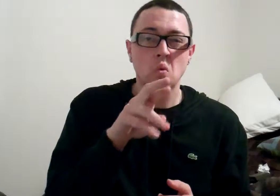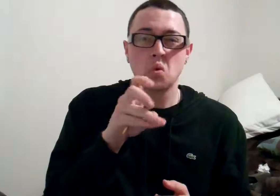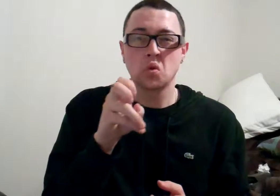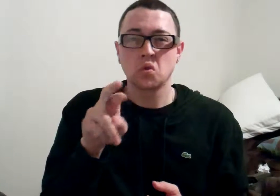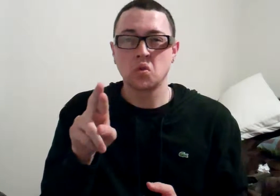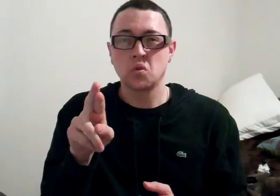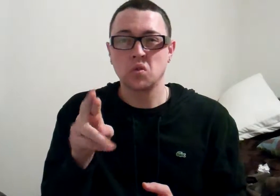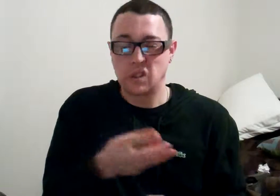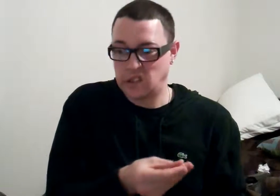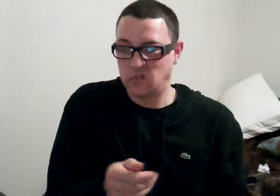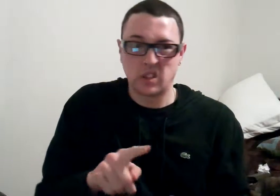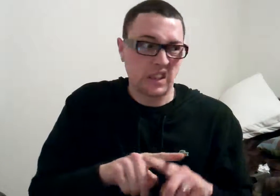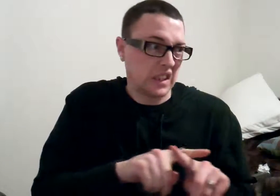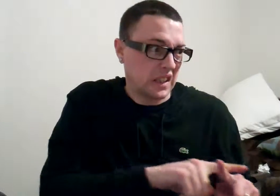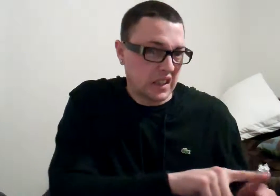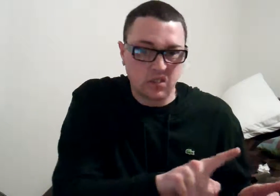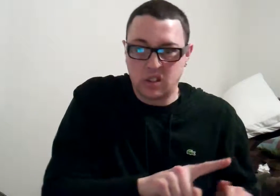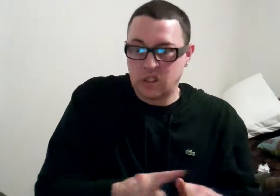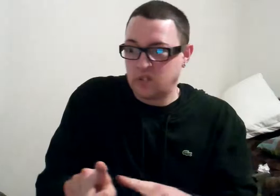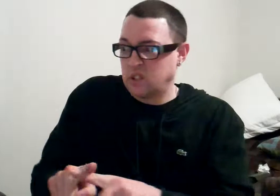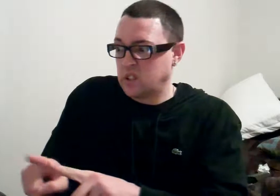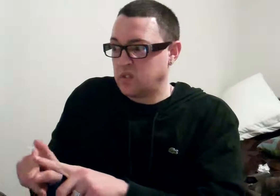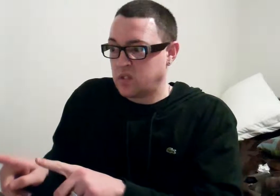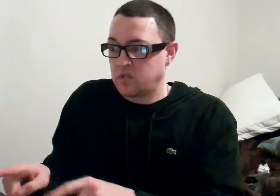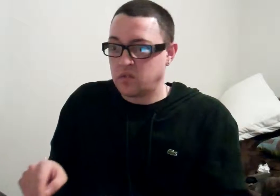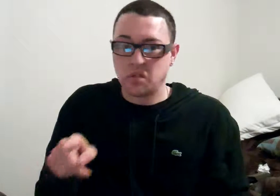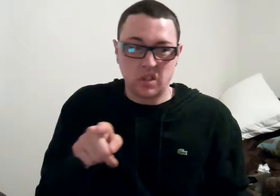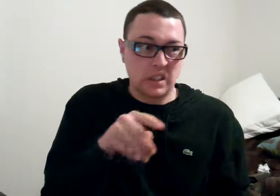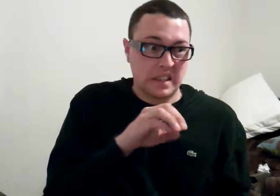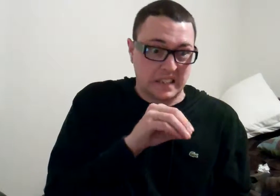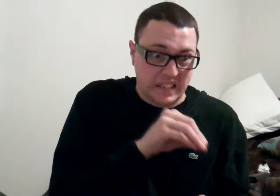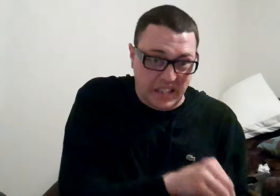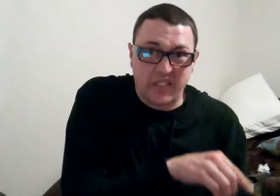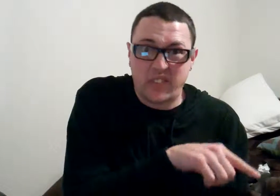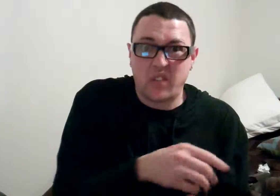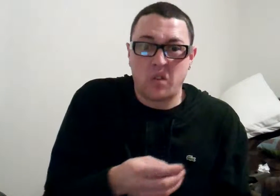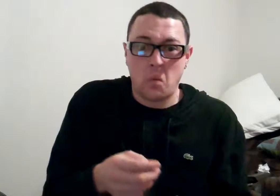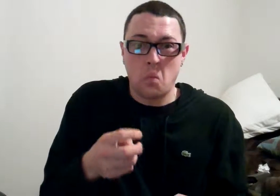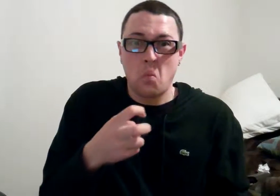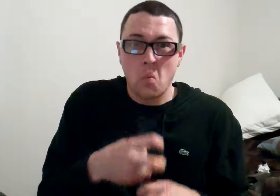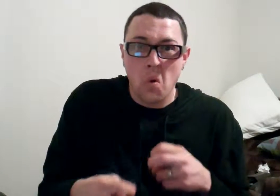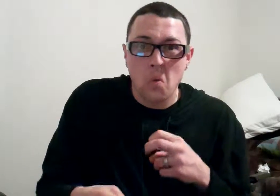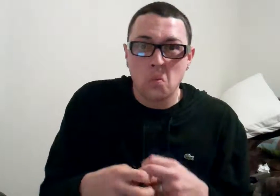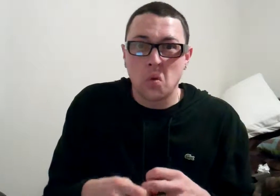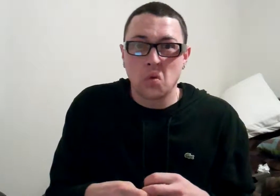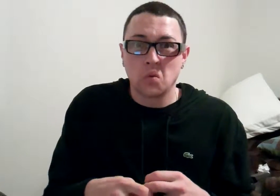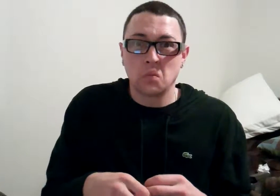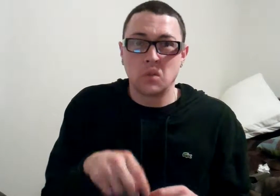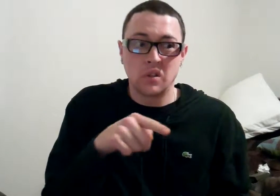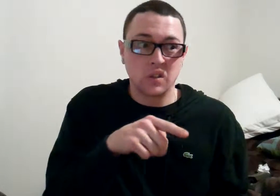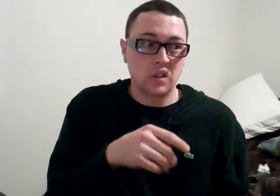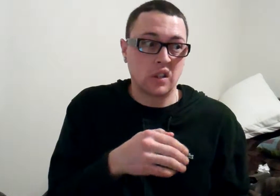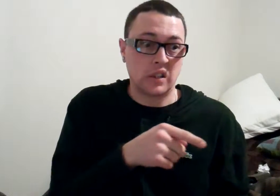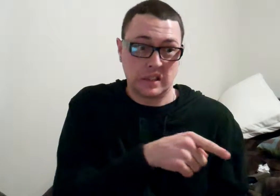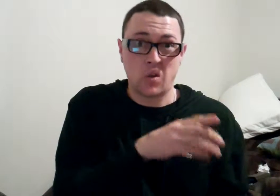looked at within a single problem, there's an order which ones we have to do first.